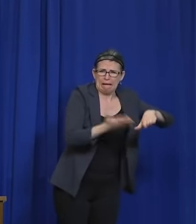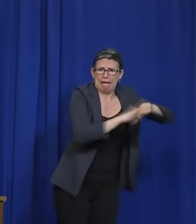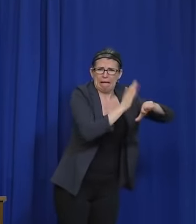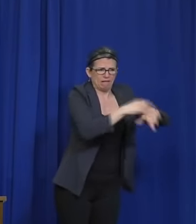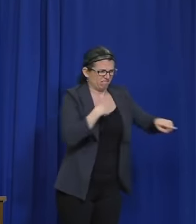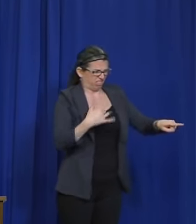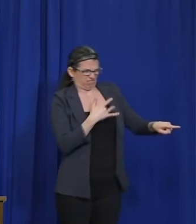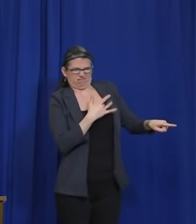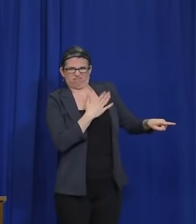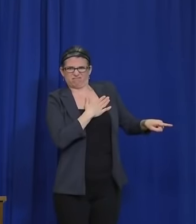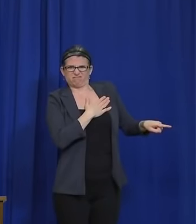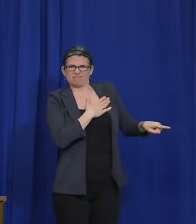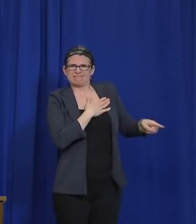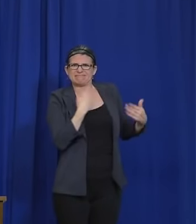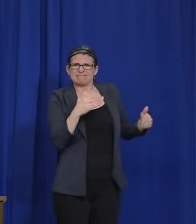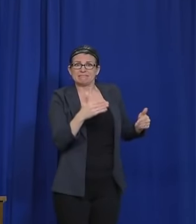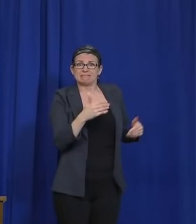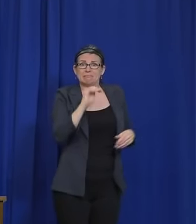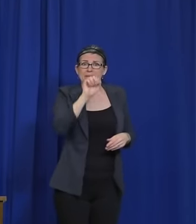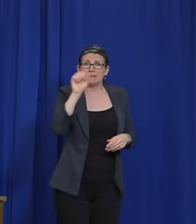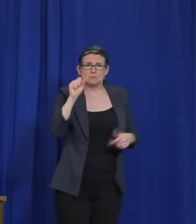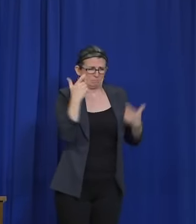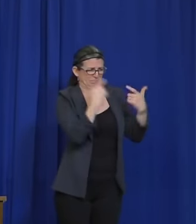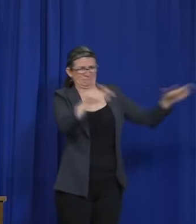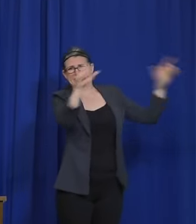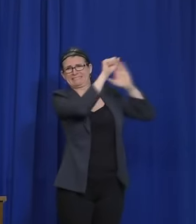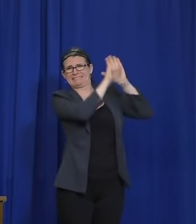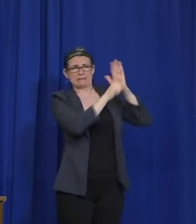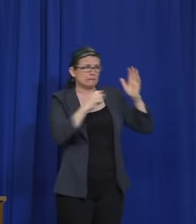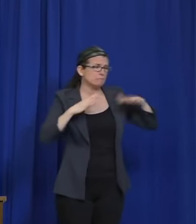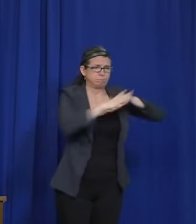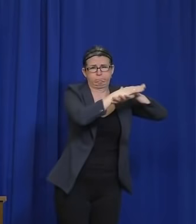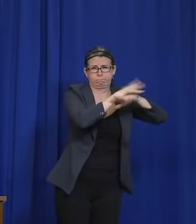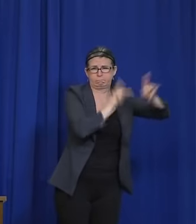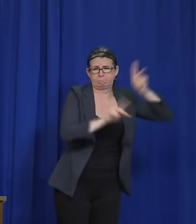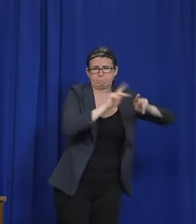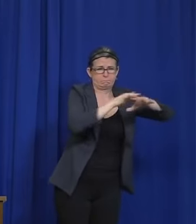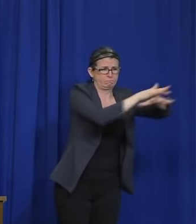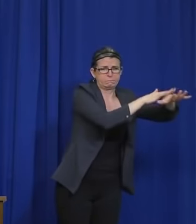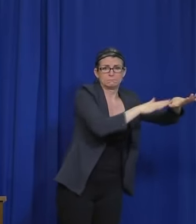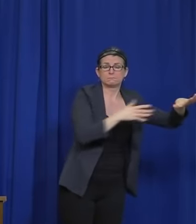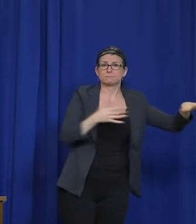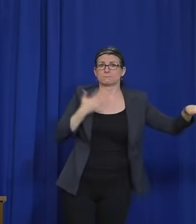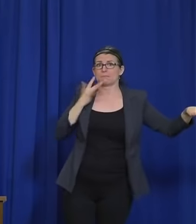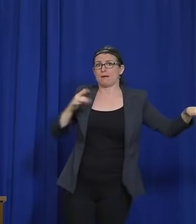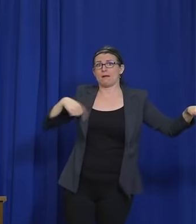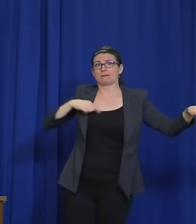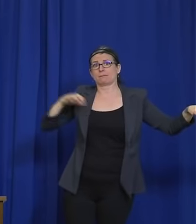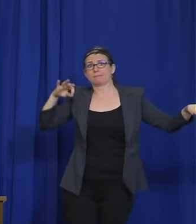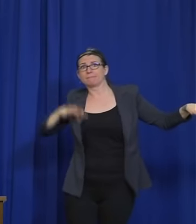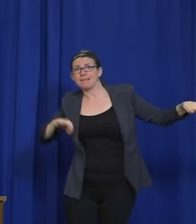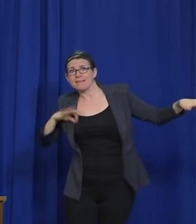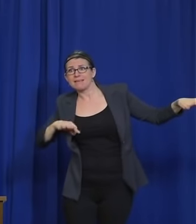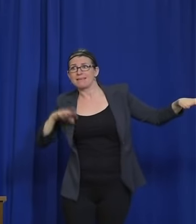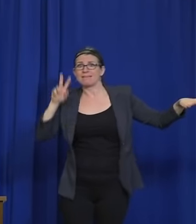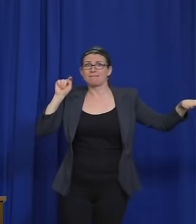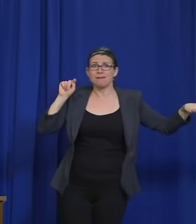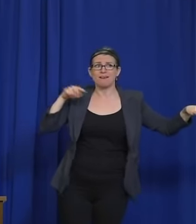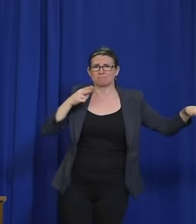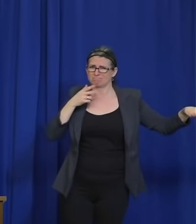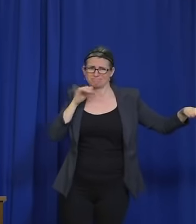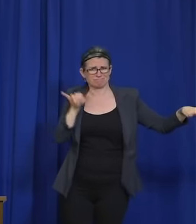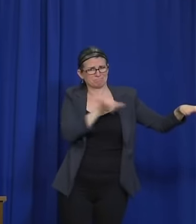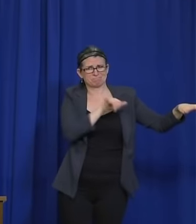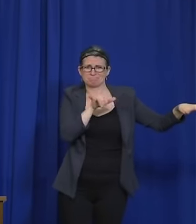on his hand. We are fortunate we have not gotten there to those numbers. And we think New